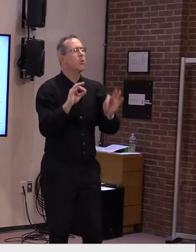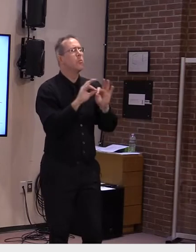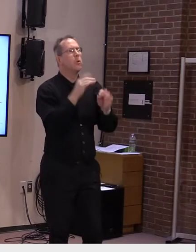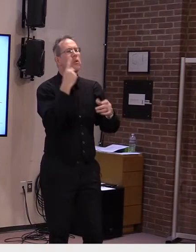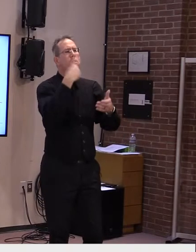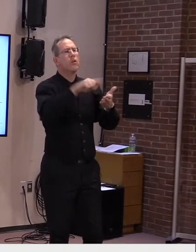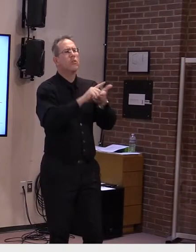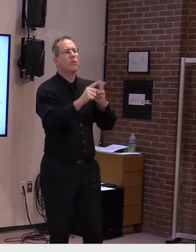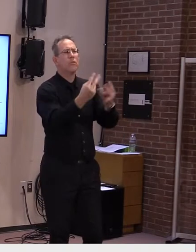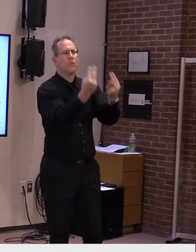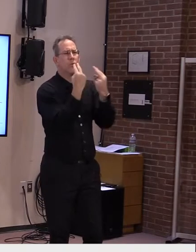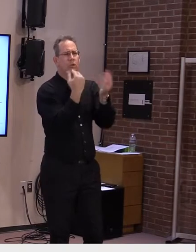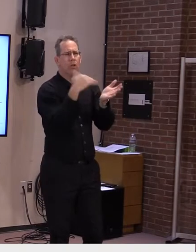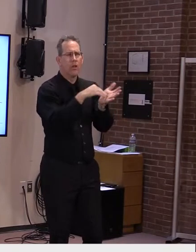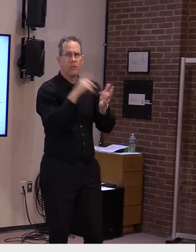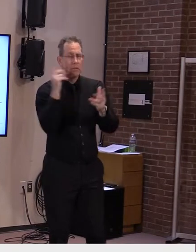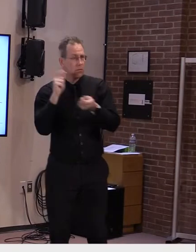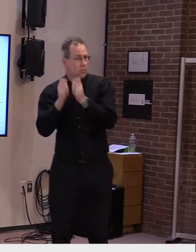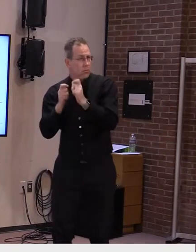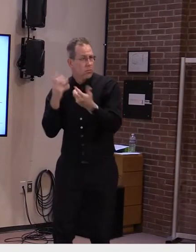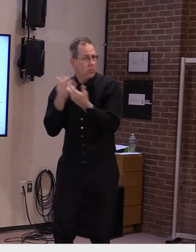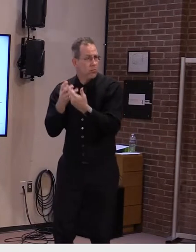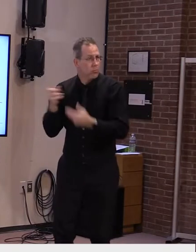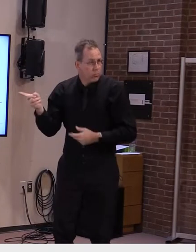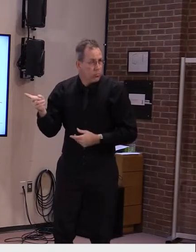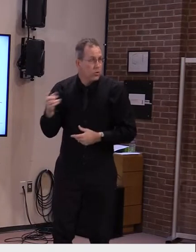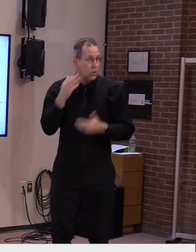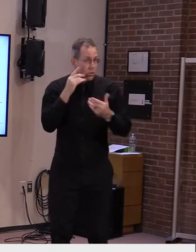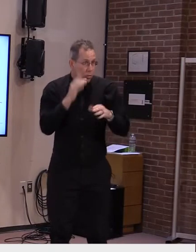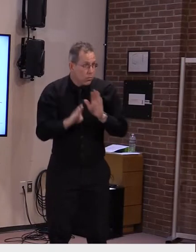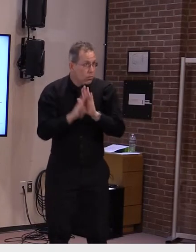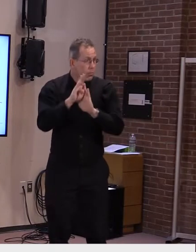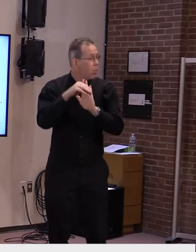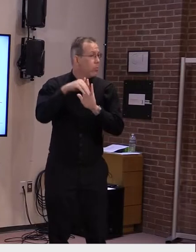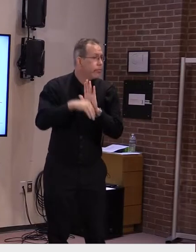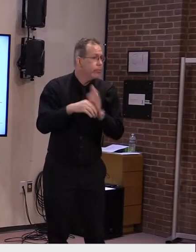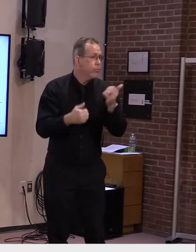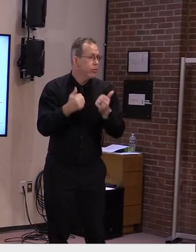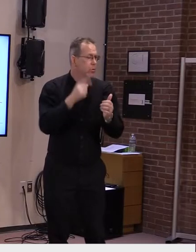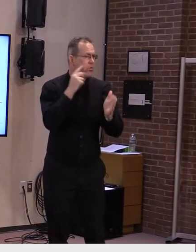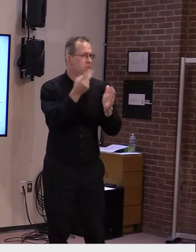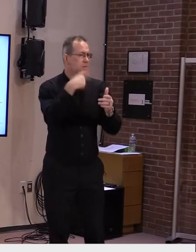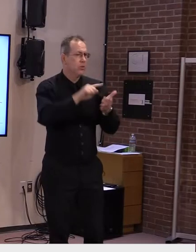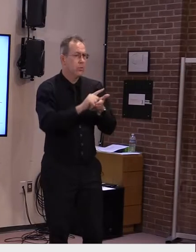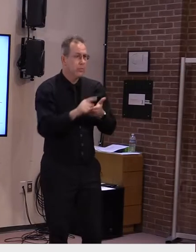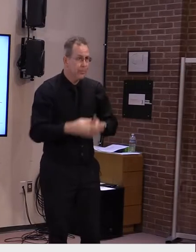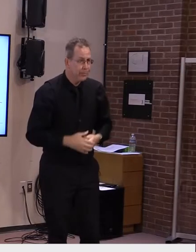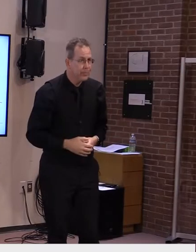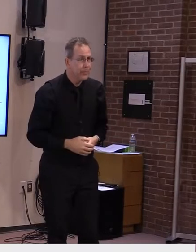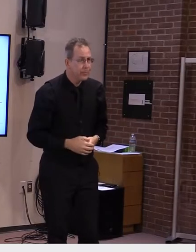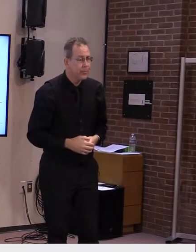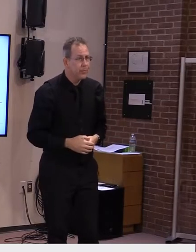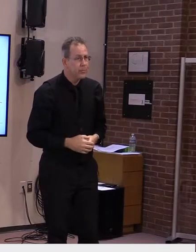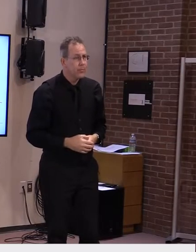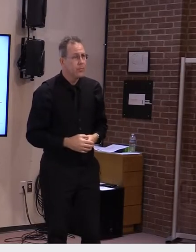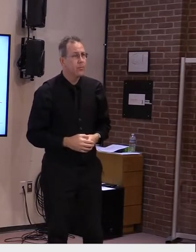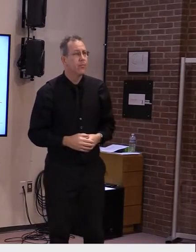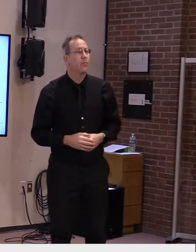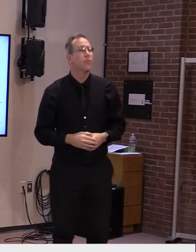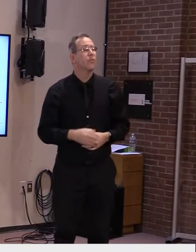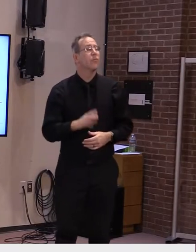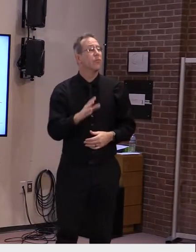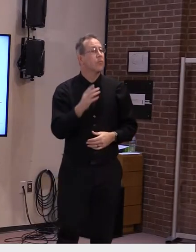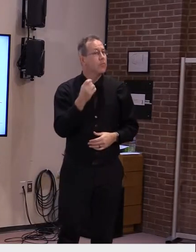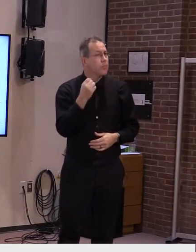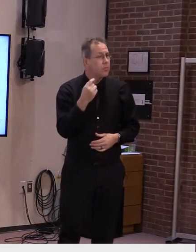see a surge on top of that? And that is something we just don't know at this time. The only real reliable jurisdiction that we can